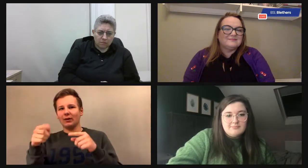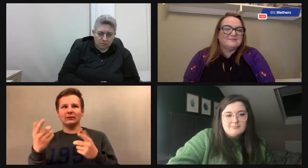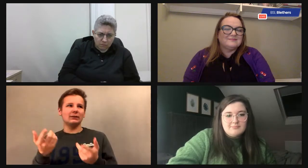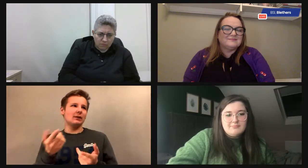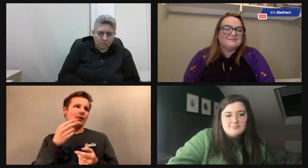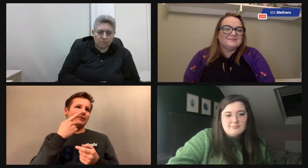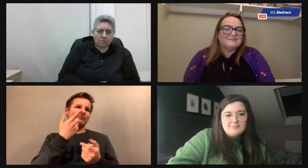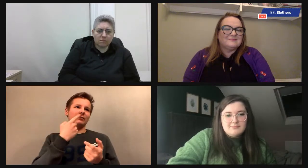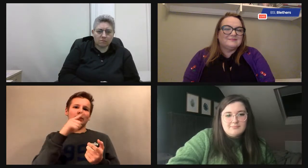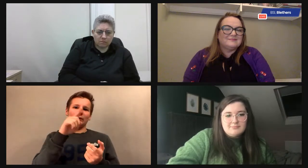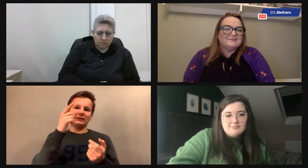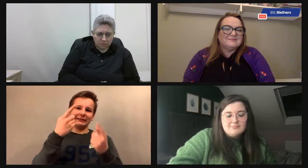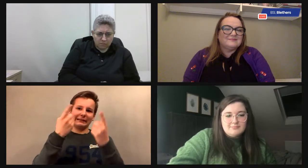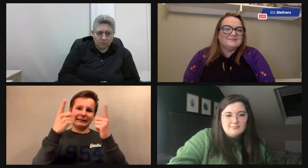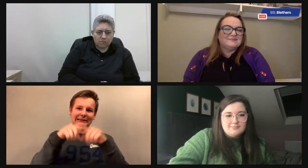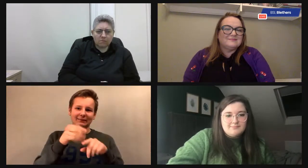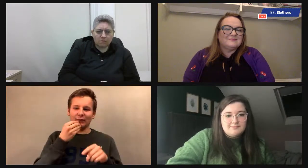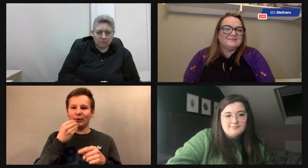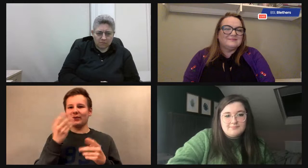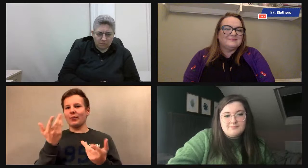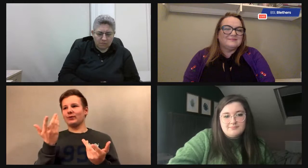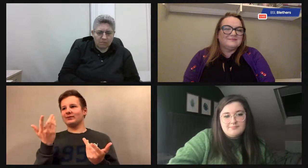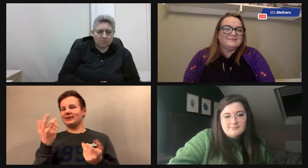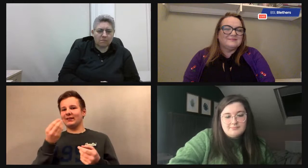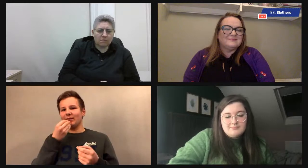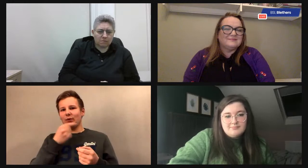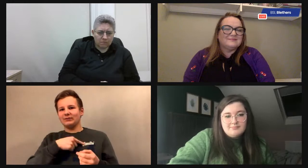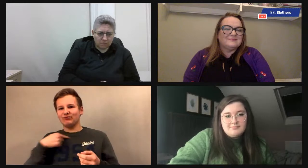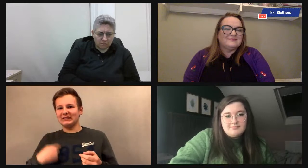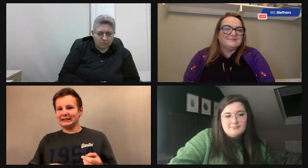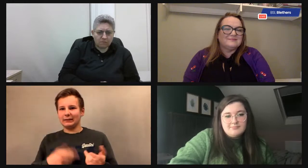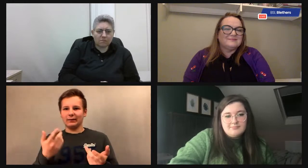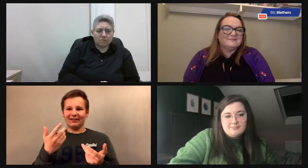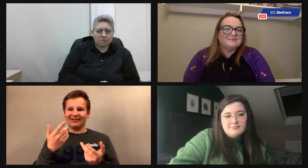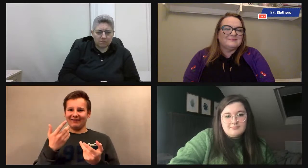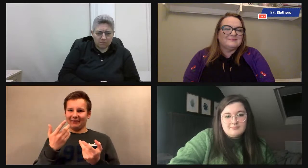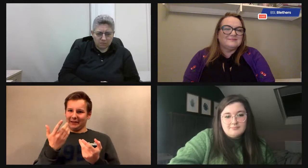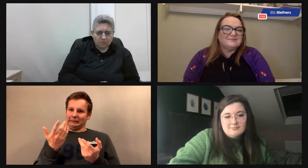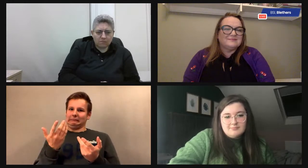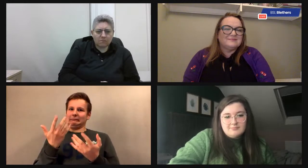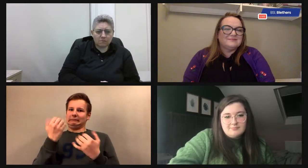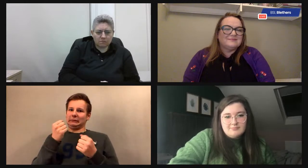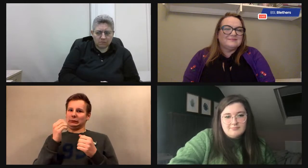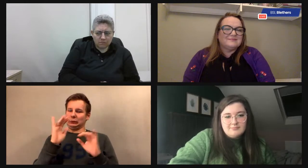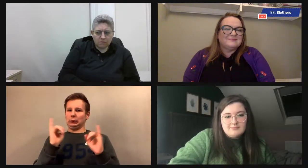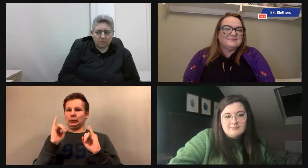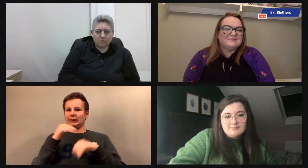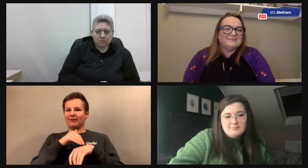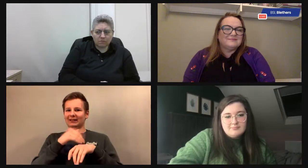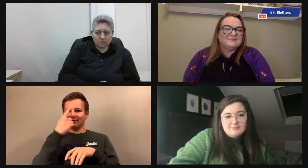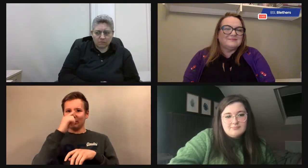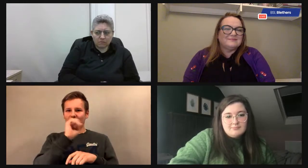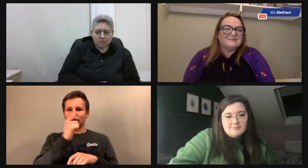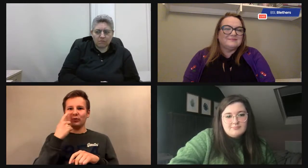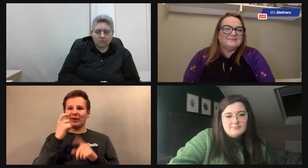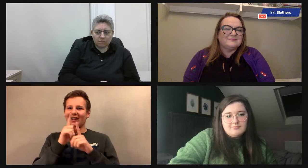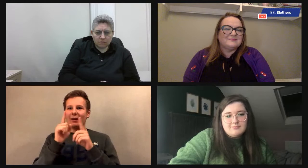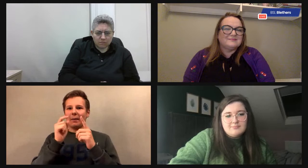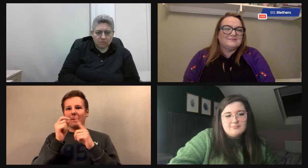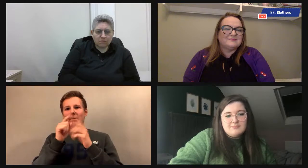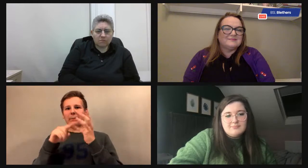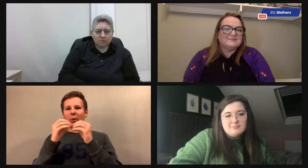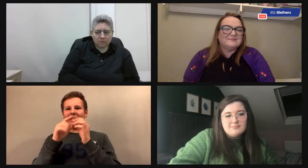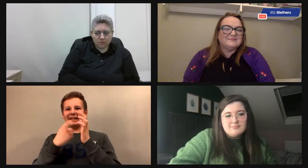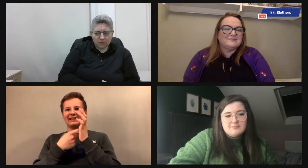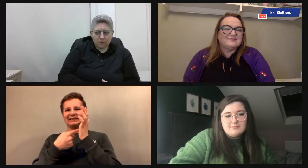food. They'll eat fast food, McDonald's, Indian food. It's all takeaway, Chinese, whatever. rather than homemade